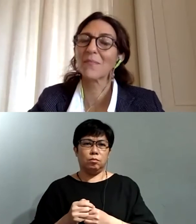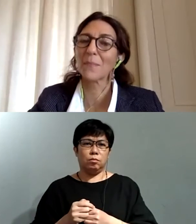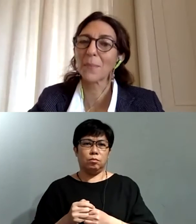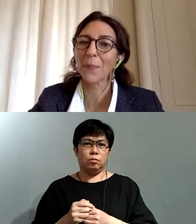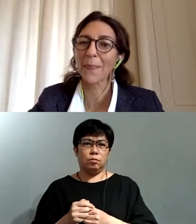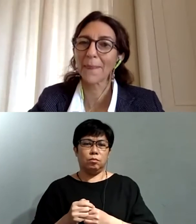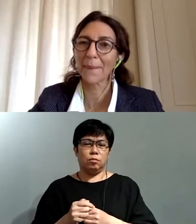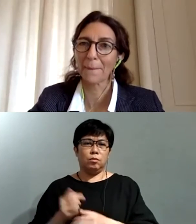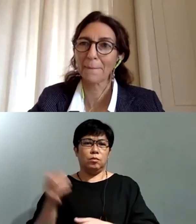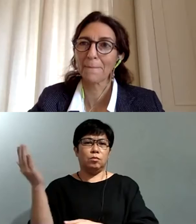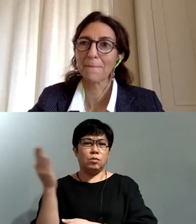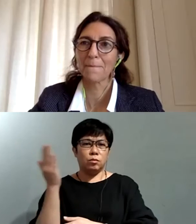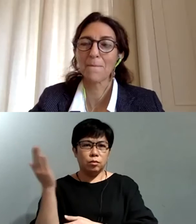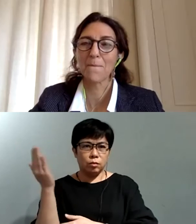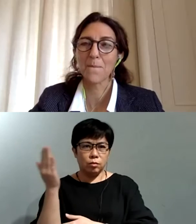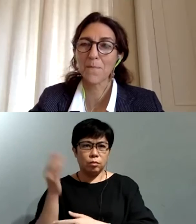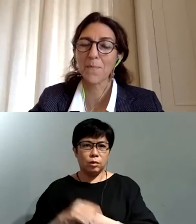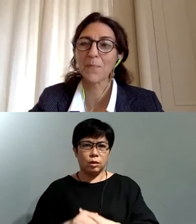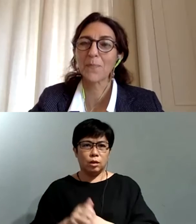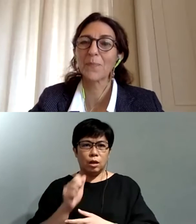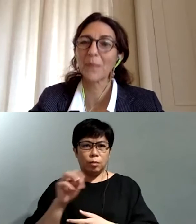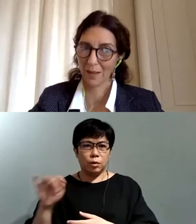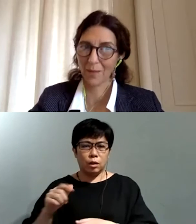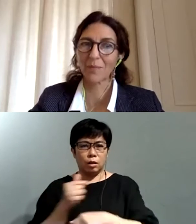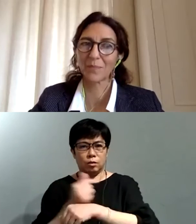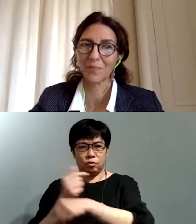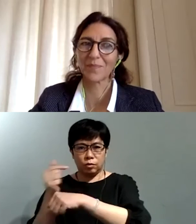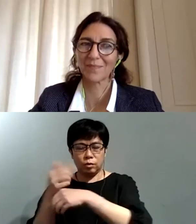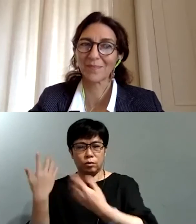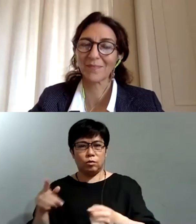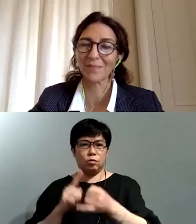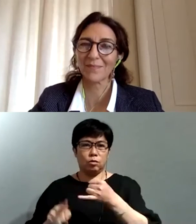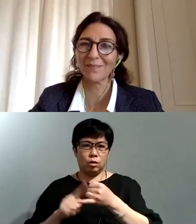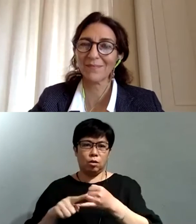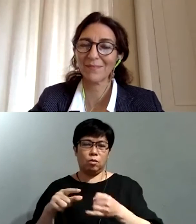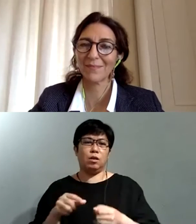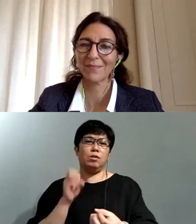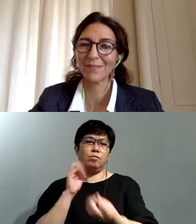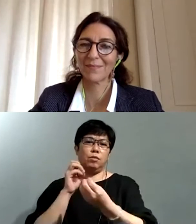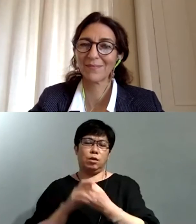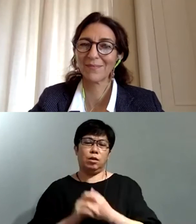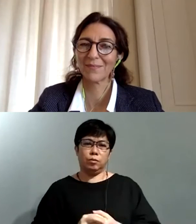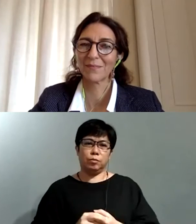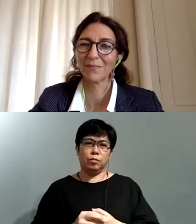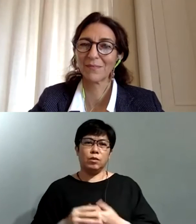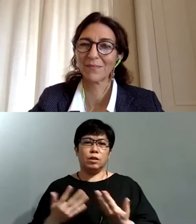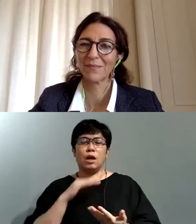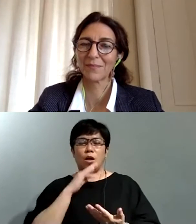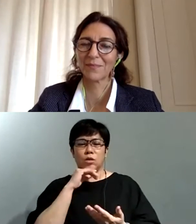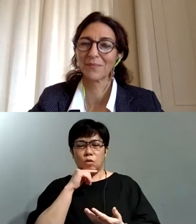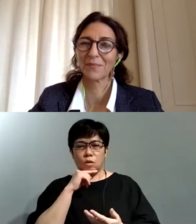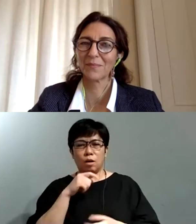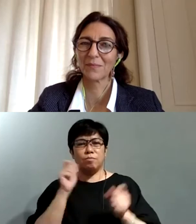his or her work around 10 minutes, and after that is a Q&A question. In the meantime, if you have any questions,